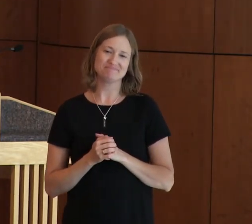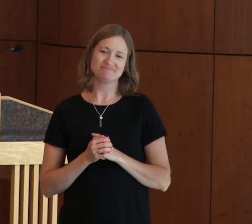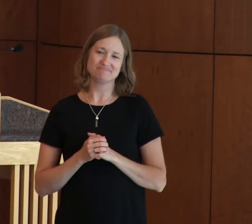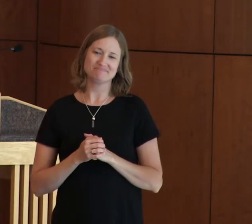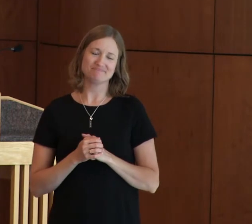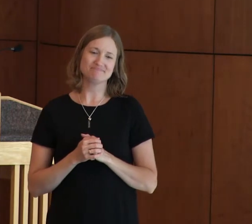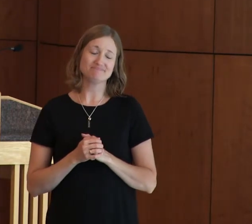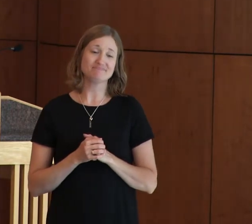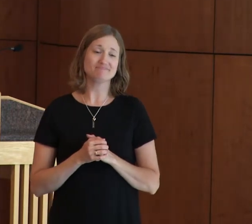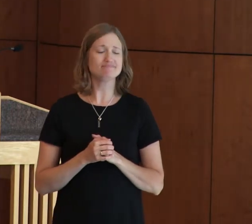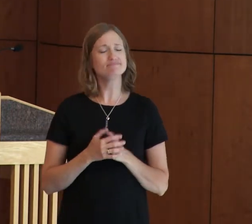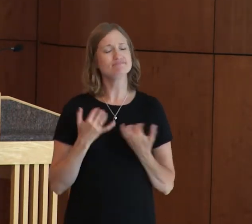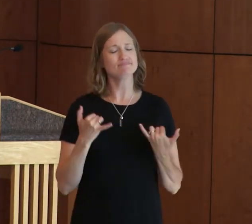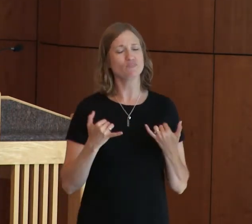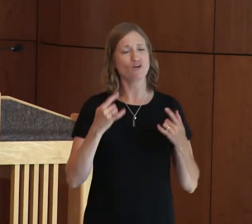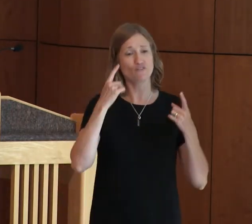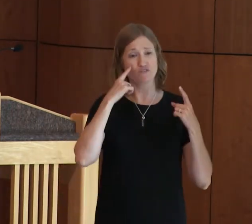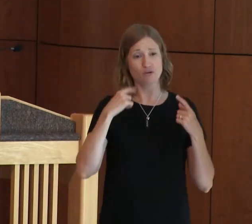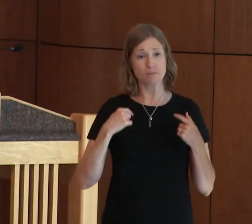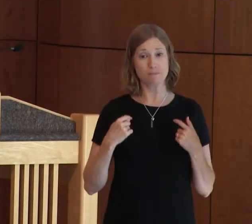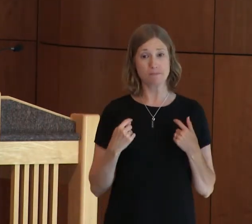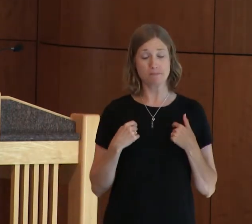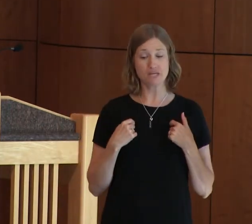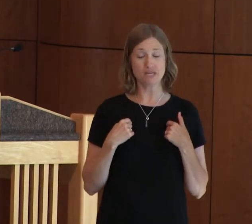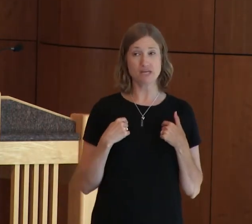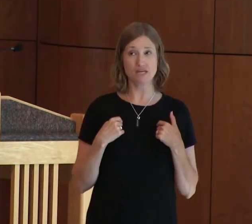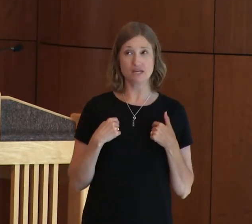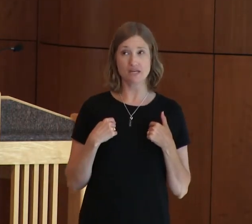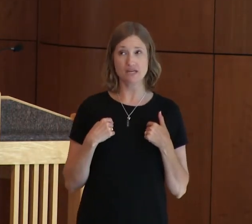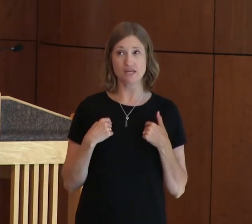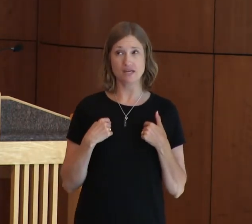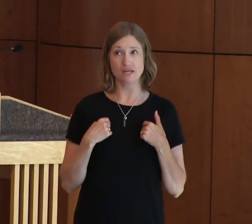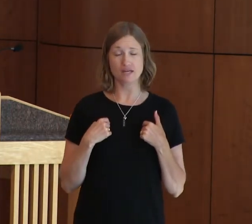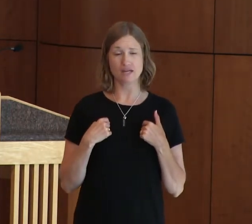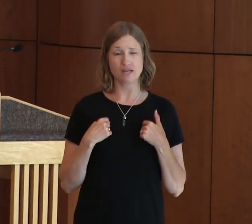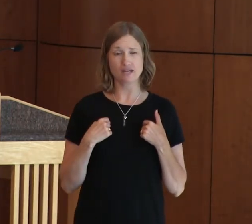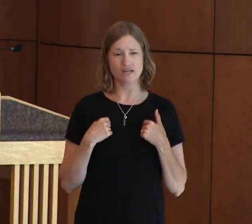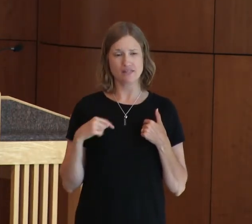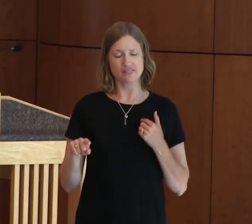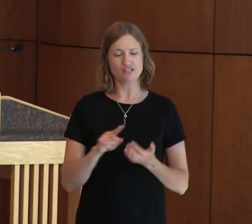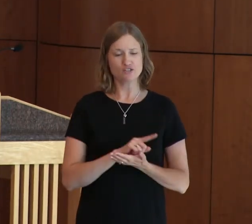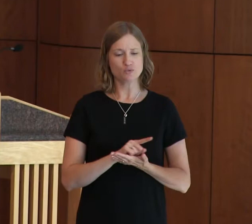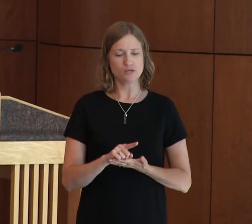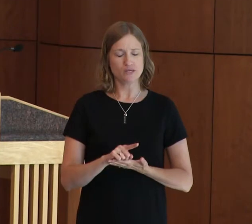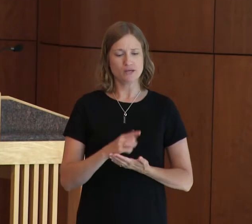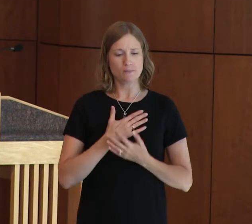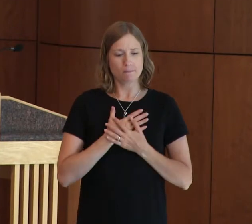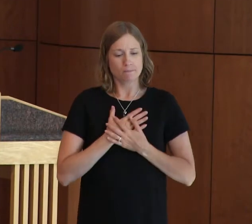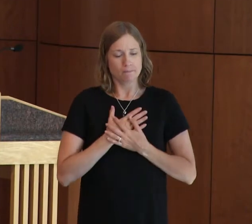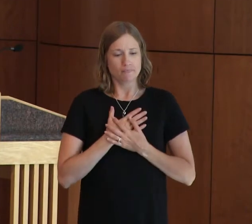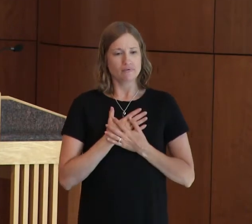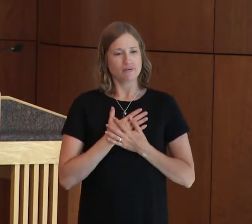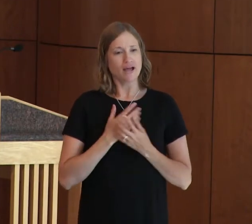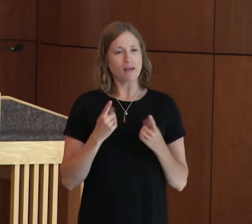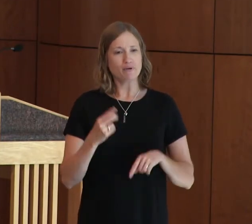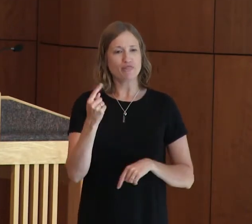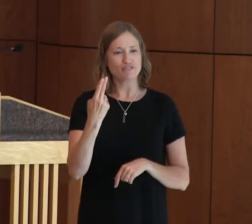But for me, the part that caught me most about this week came on Thursday evening. The last